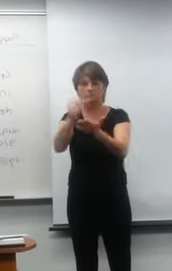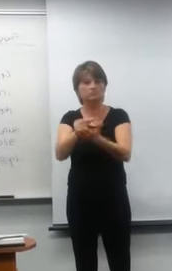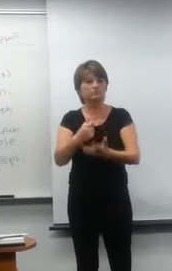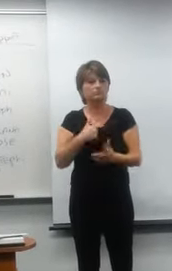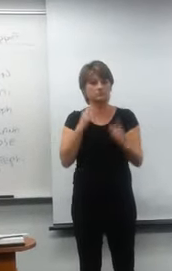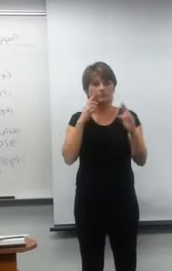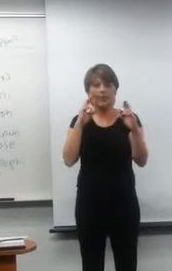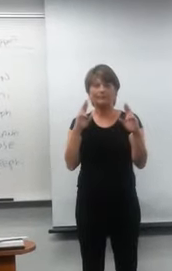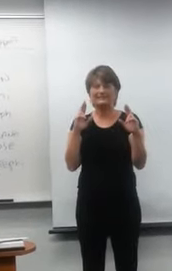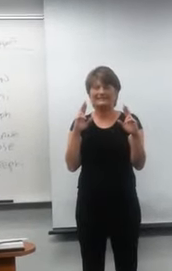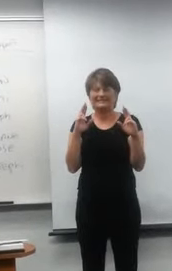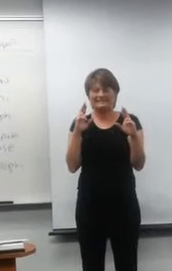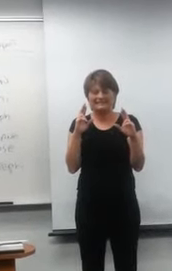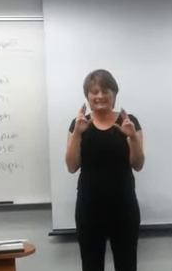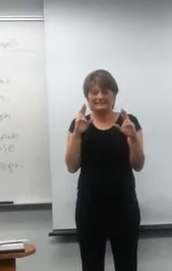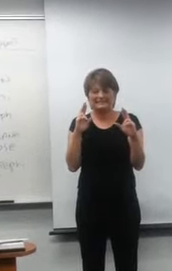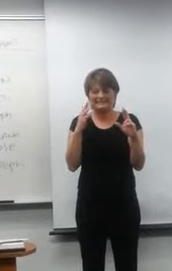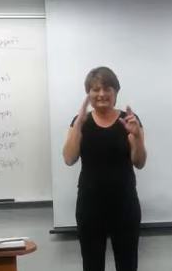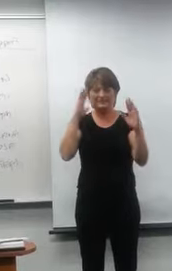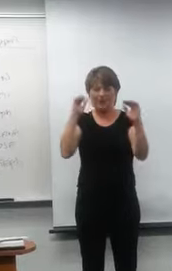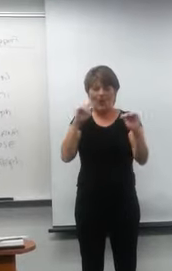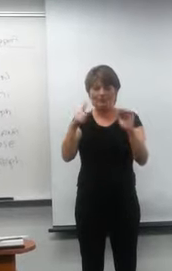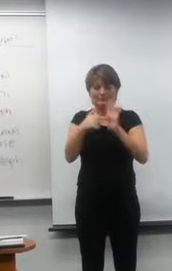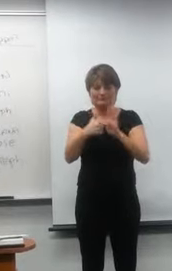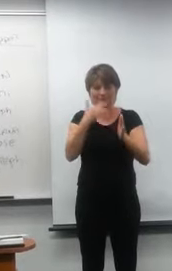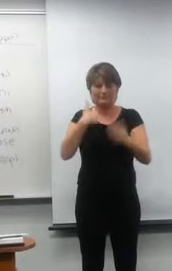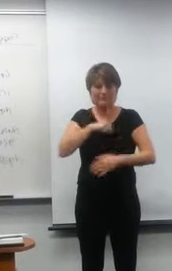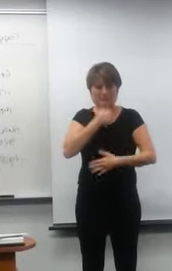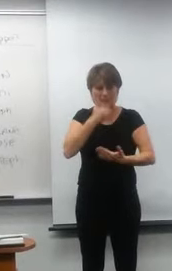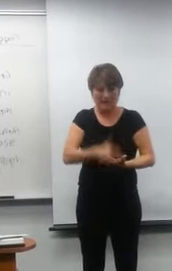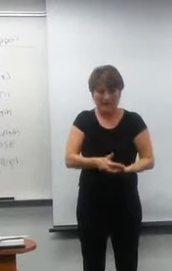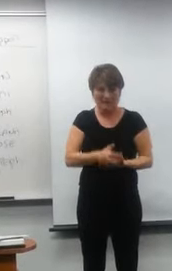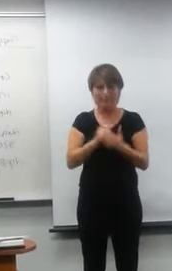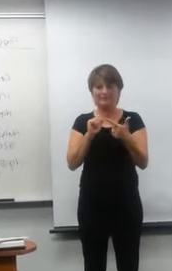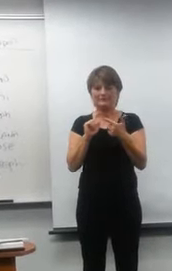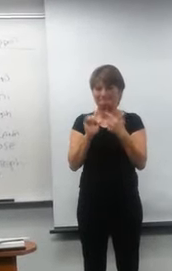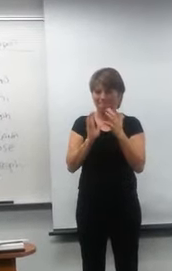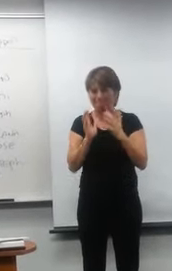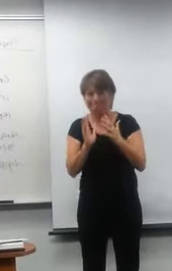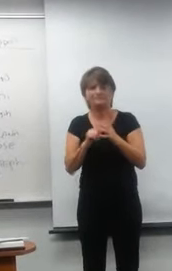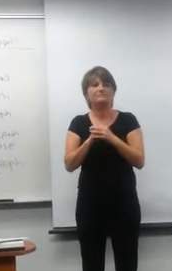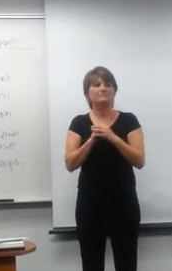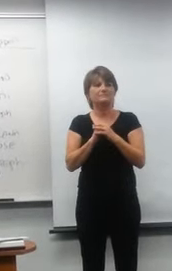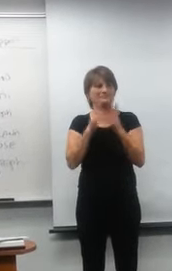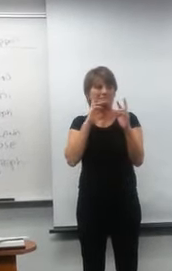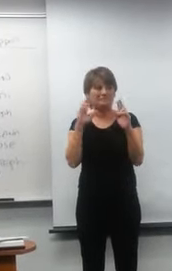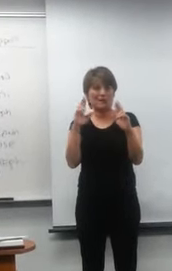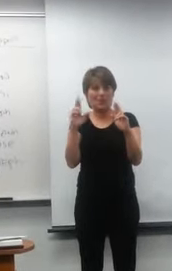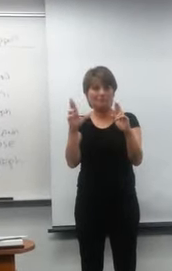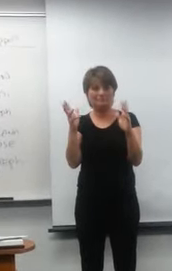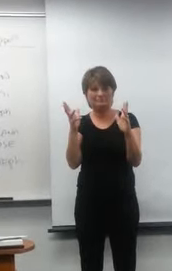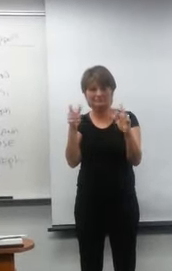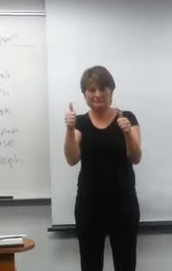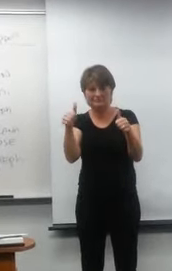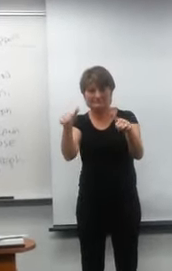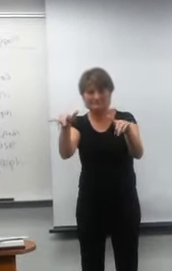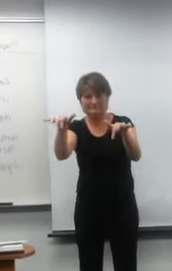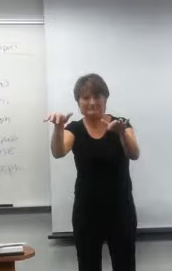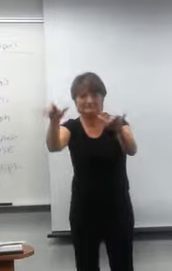when practicum 1 and practicum 2 finish, we hope that you guys can show us what you learned. We hope that you learned well, that we've taught you enough.